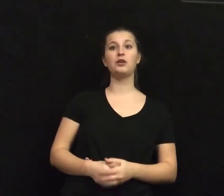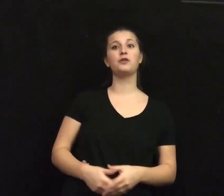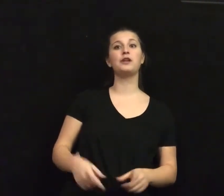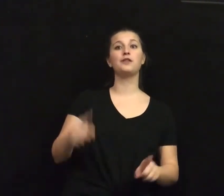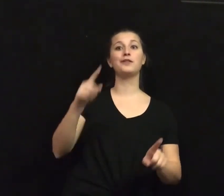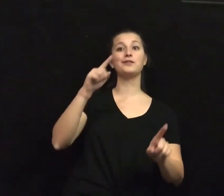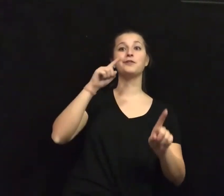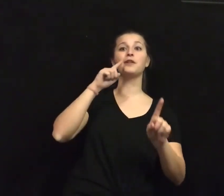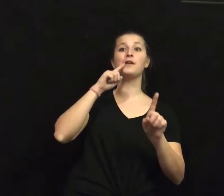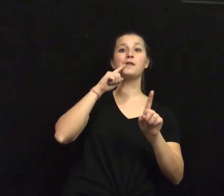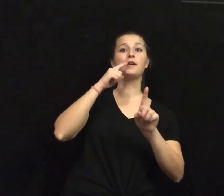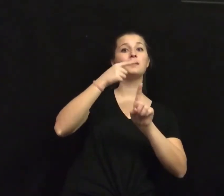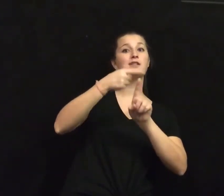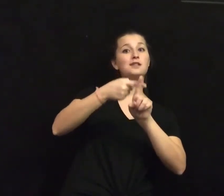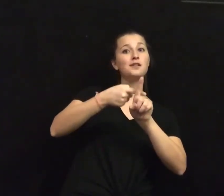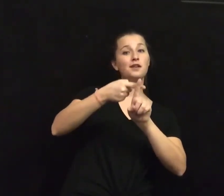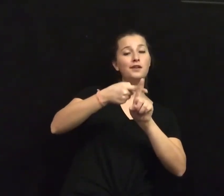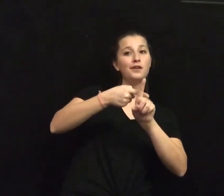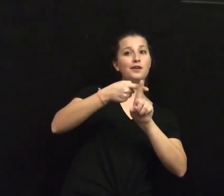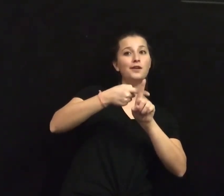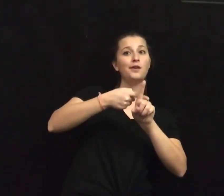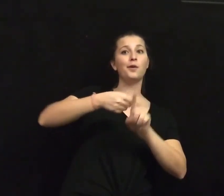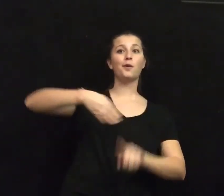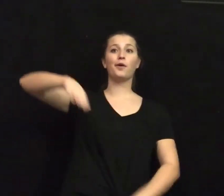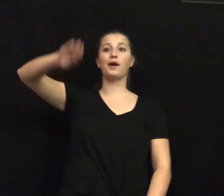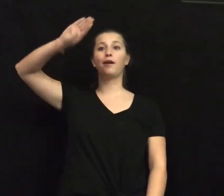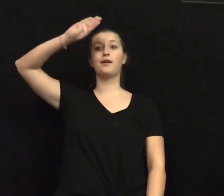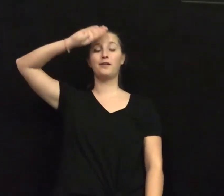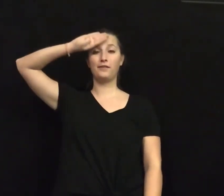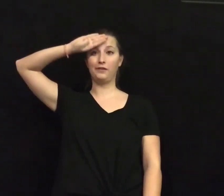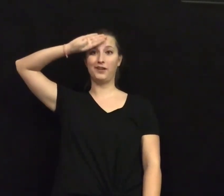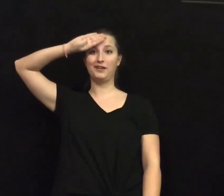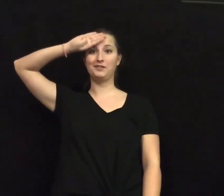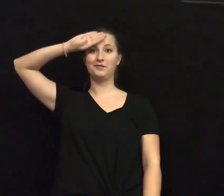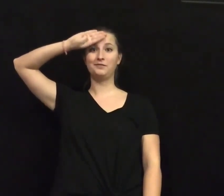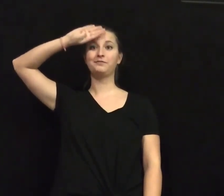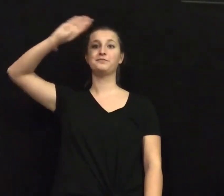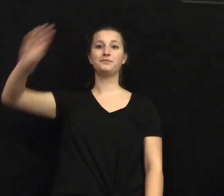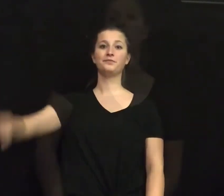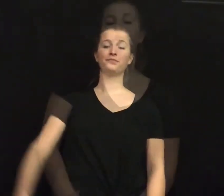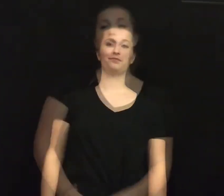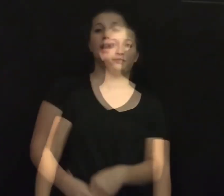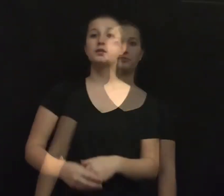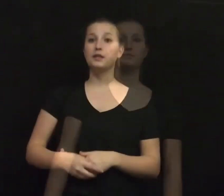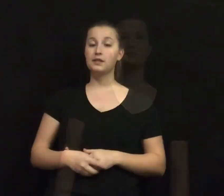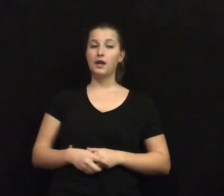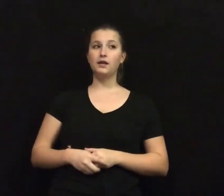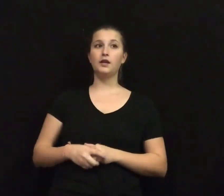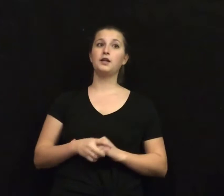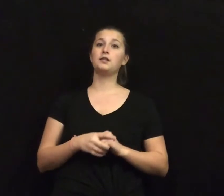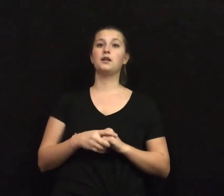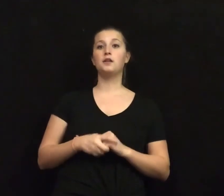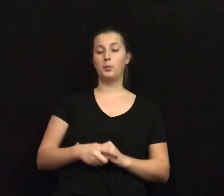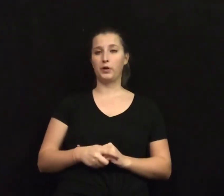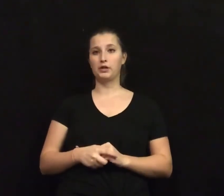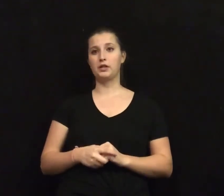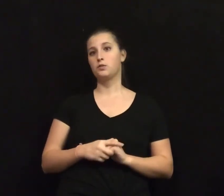can either do it like this or fever. The sixth sign is numbers. It's 1